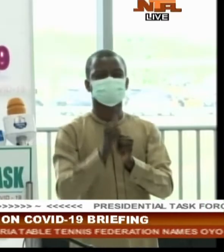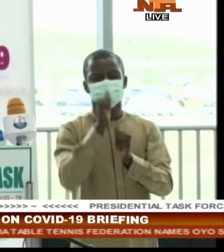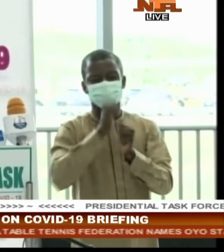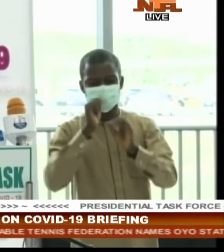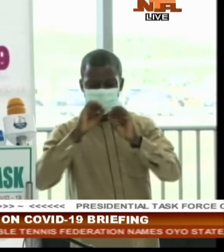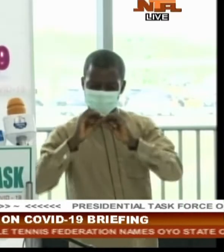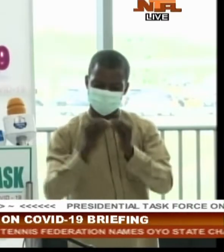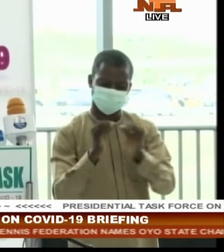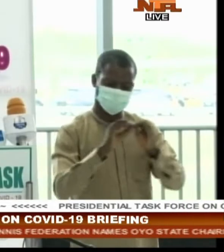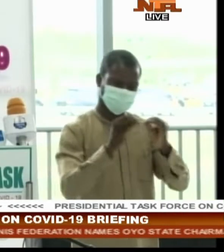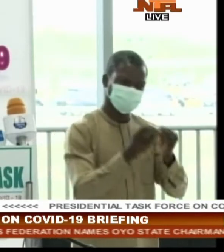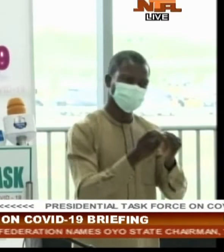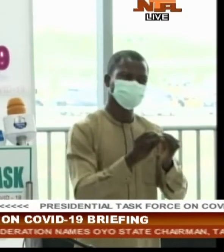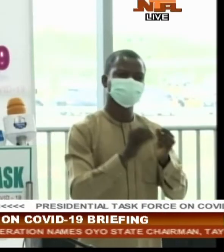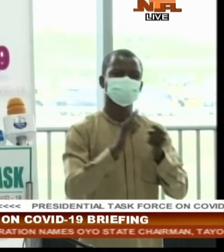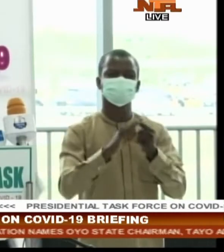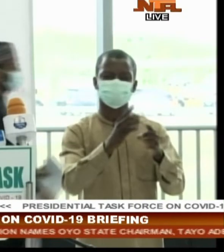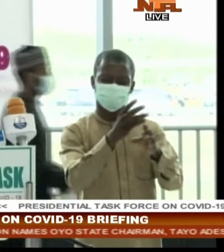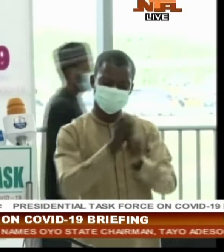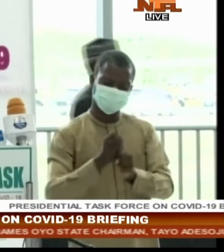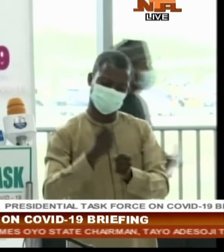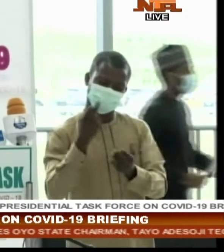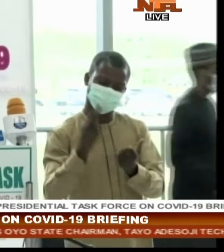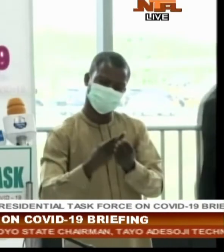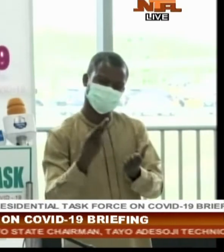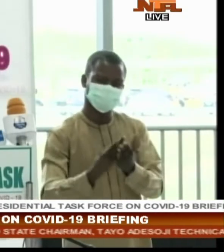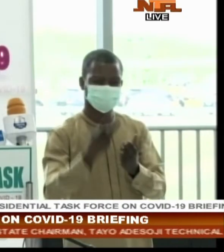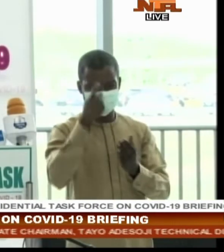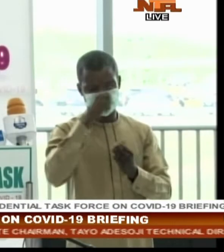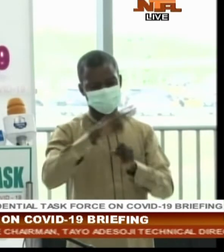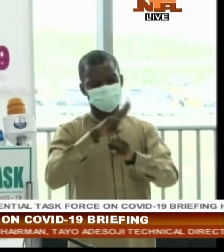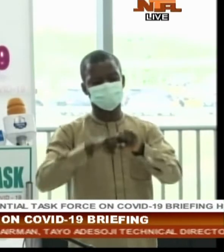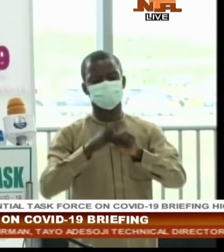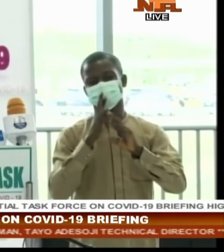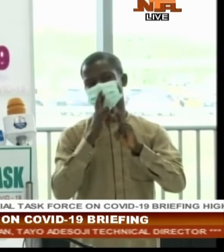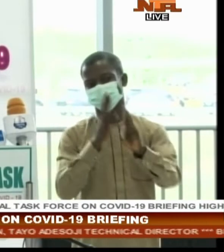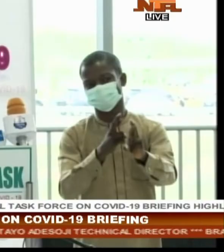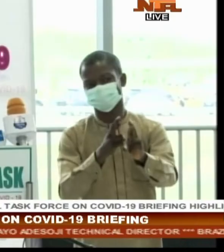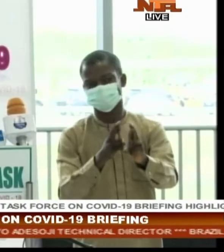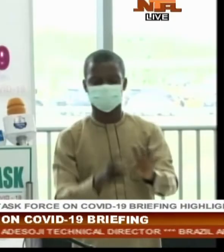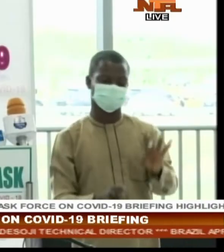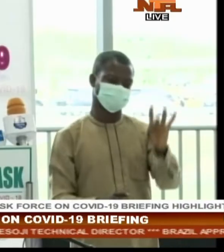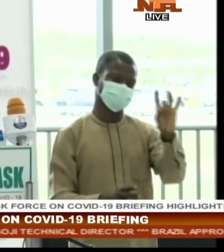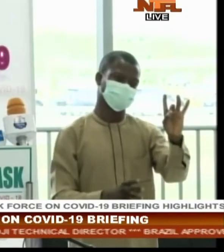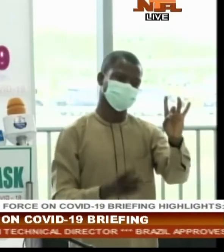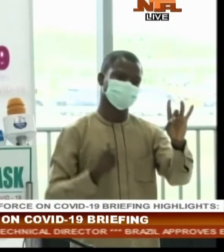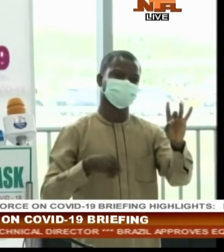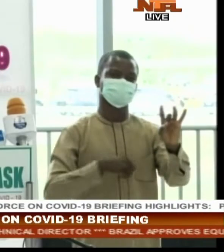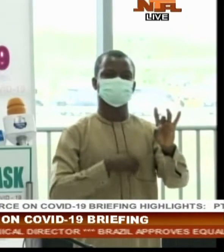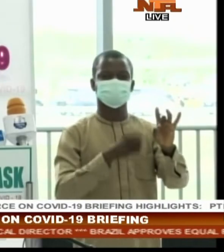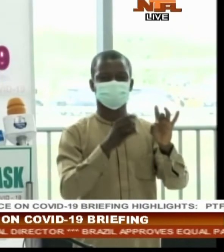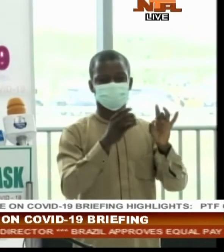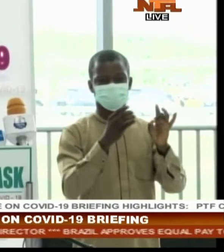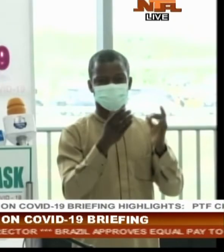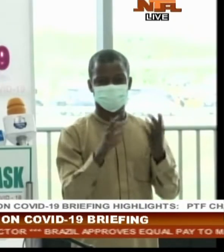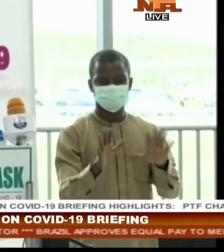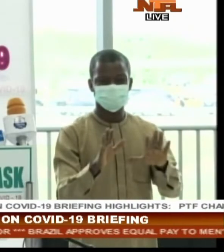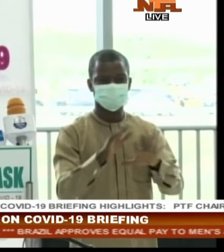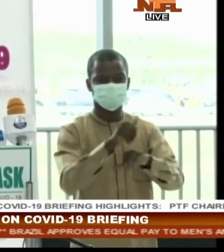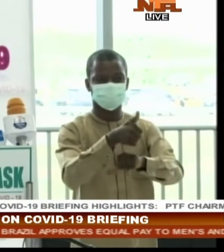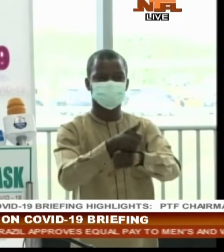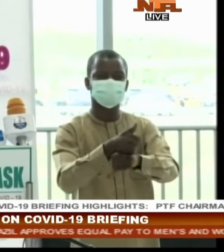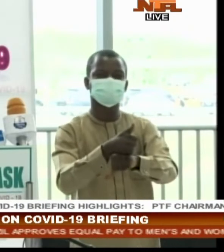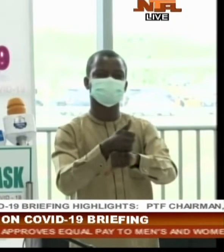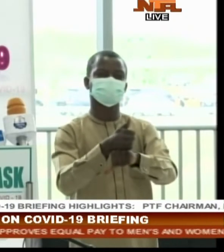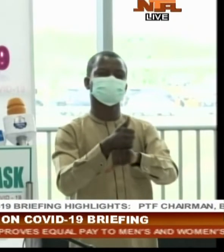to mobilize resources for the response. And 8, we've launched 2 dashboards to